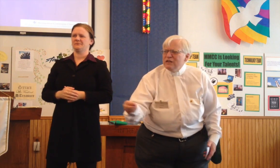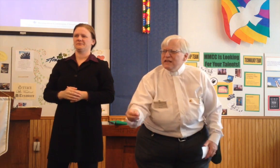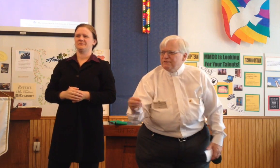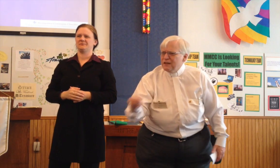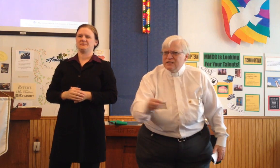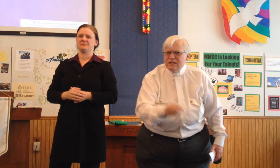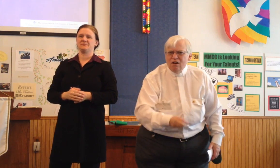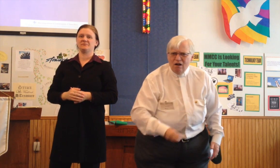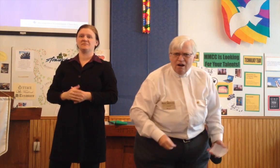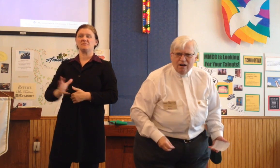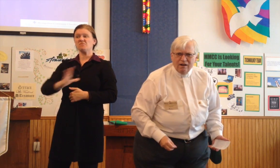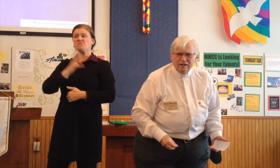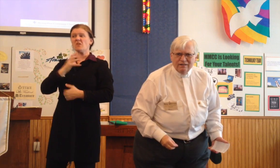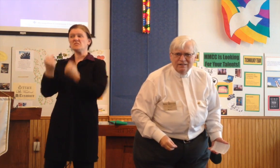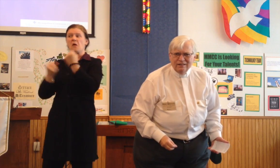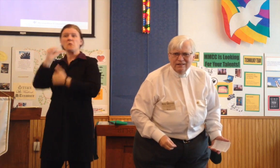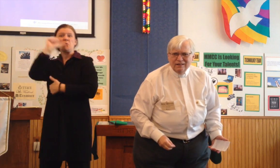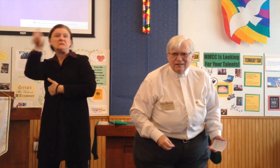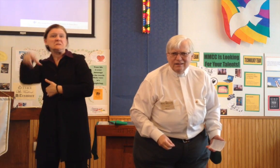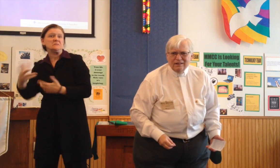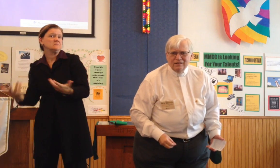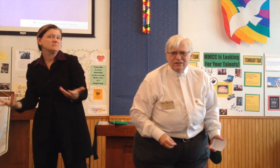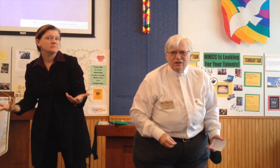Maybe you don't need a fancy car.